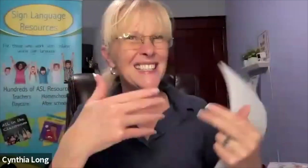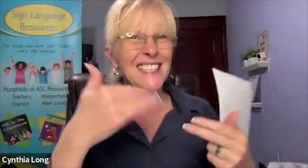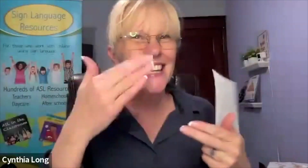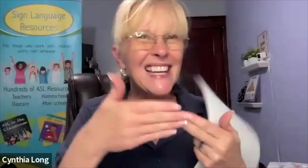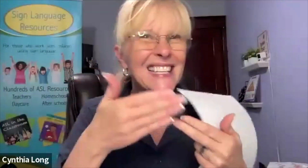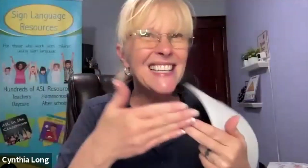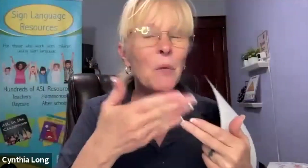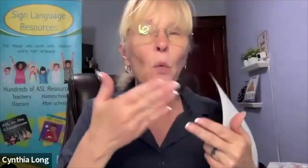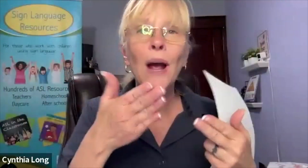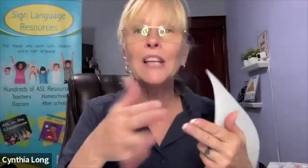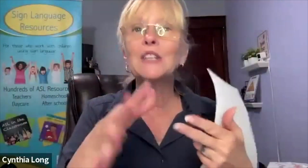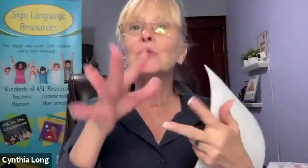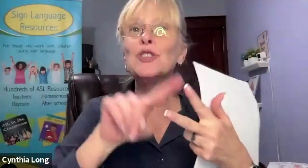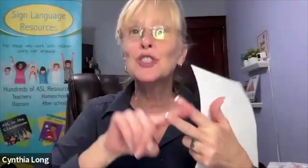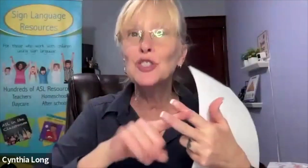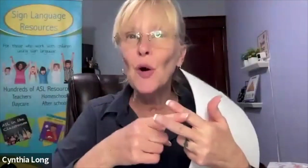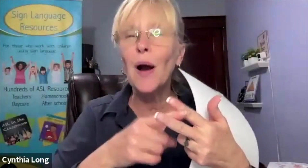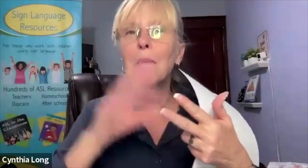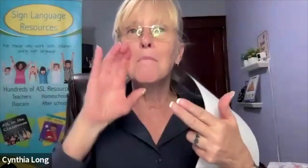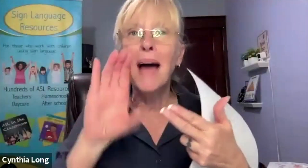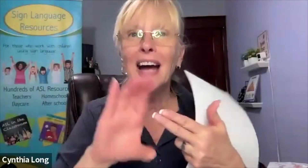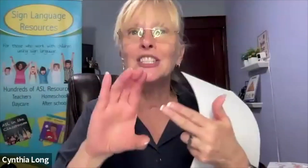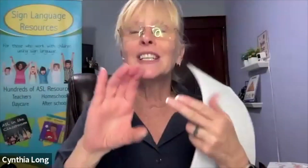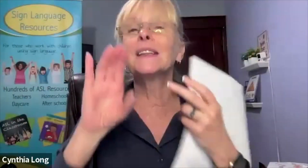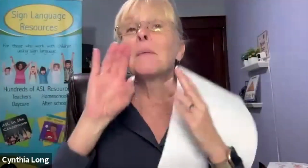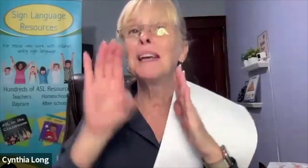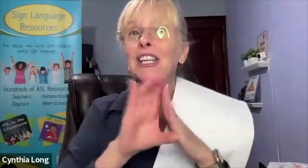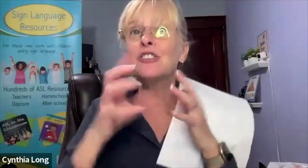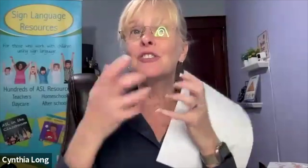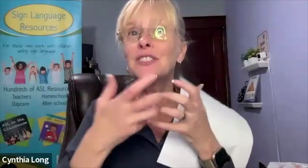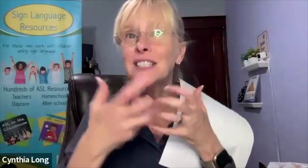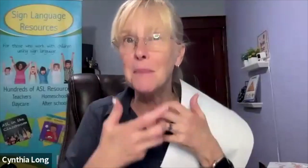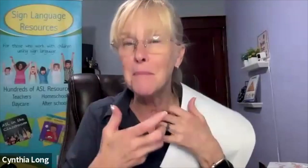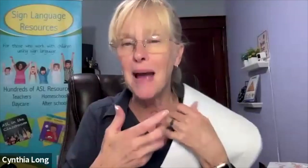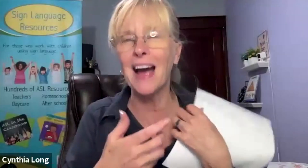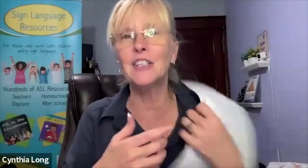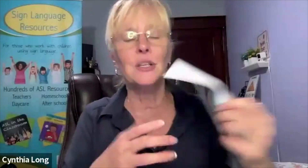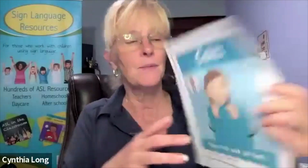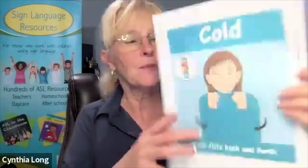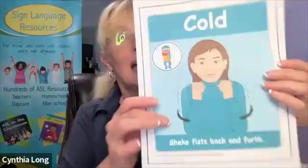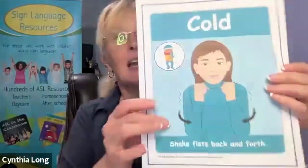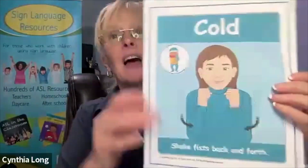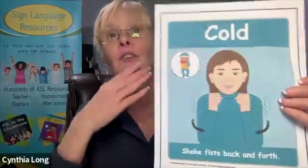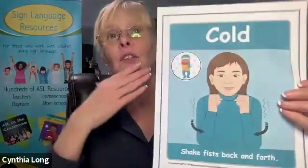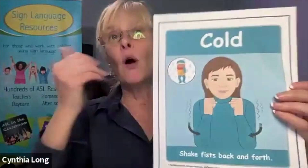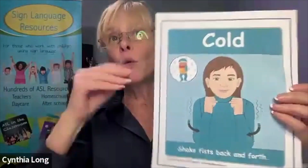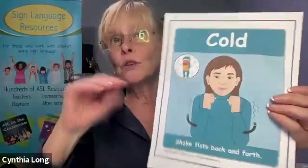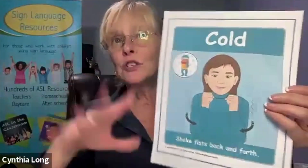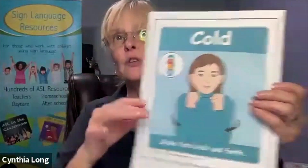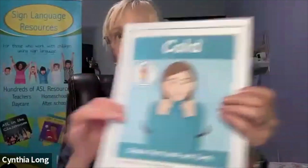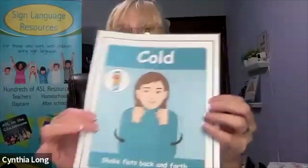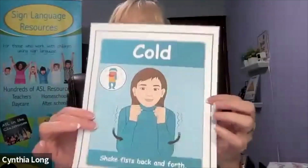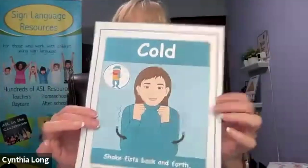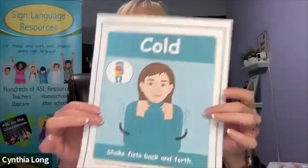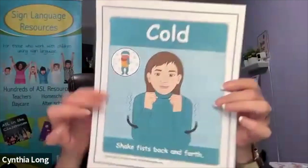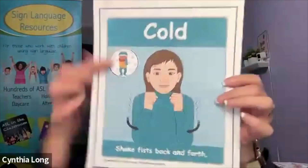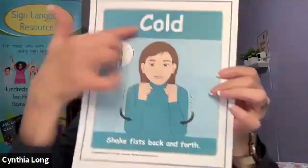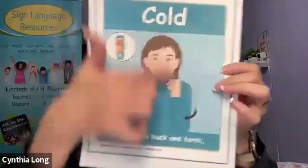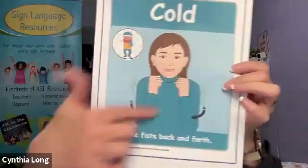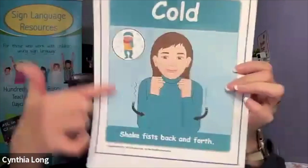an easy way to start matching the pictures to match. Now for the older students, what we would